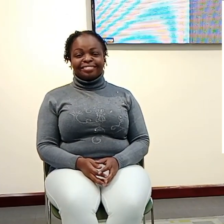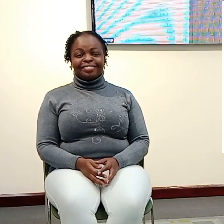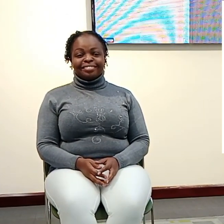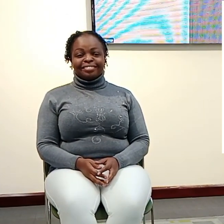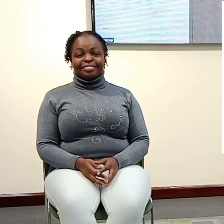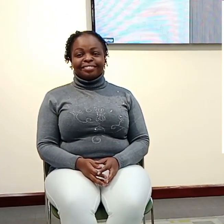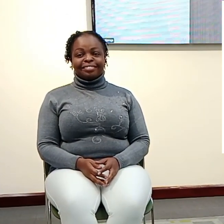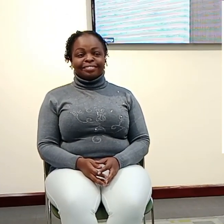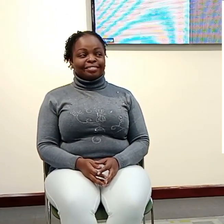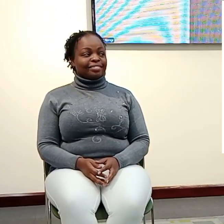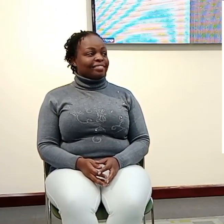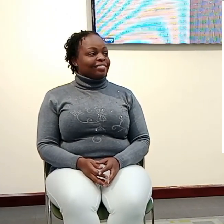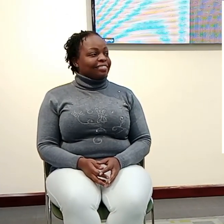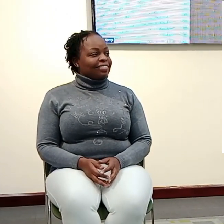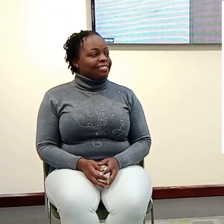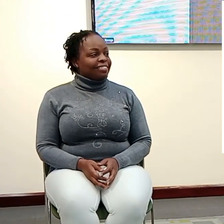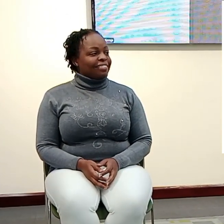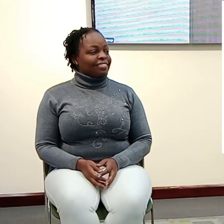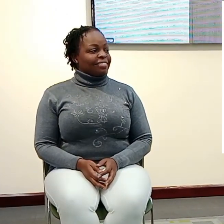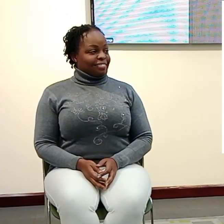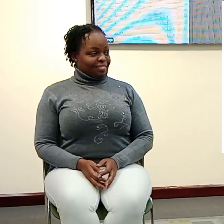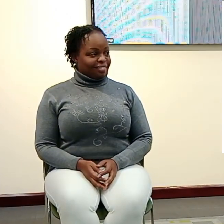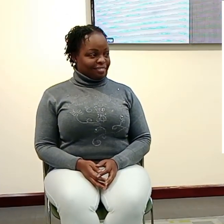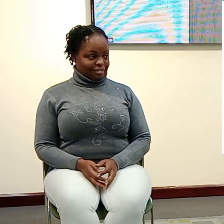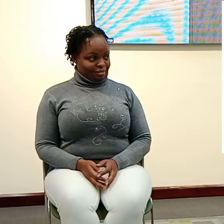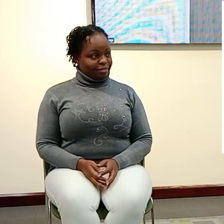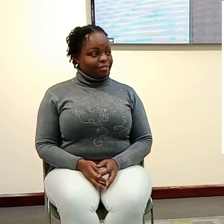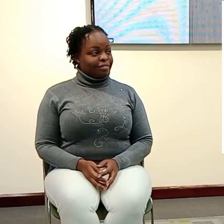Okay, she wants to help.